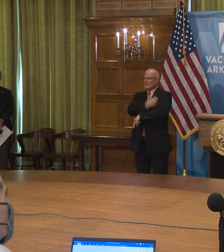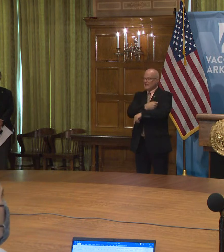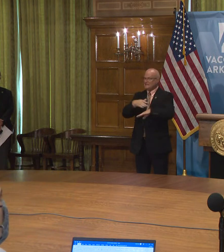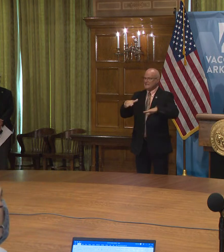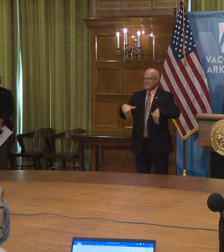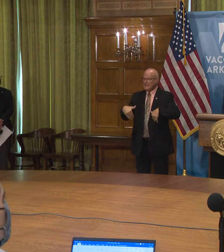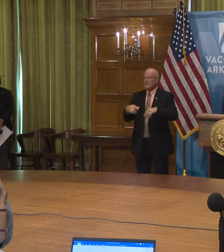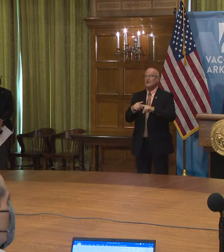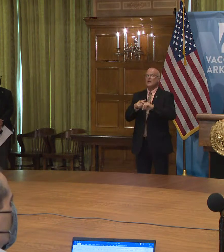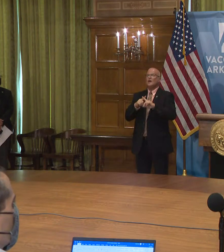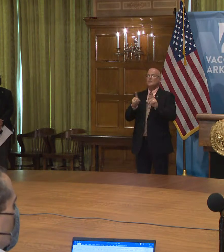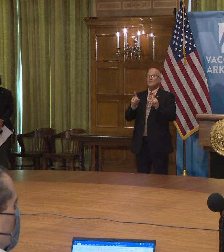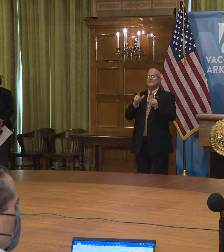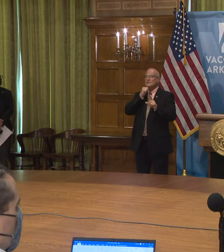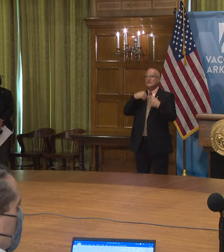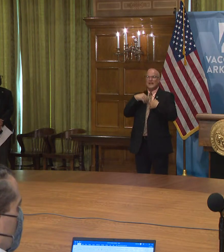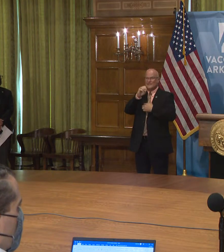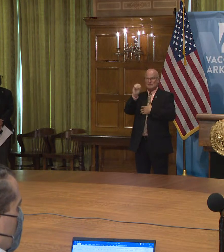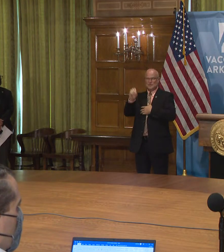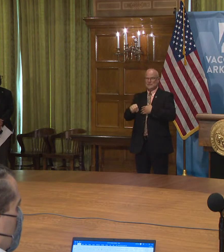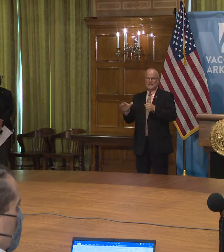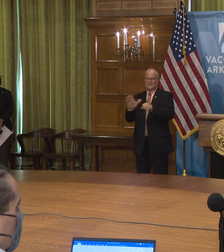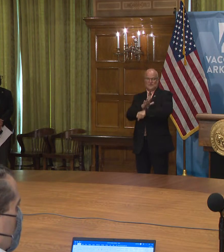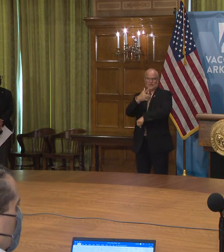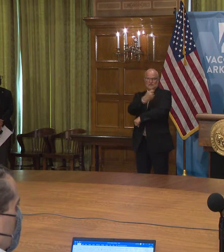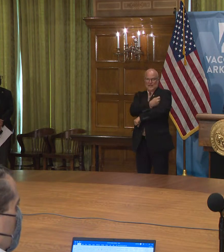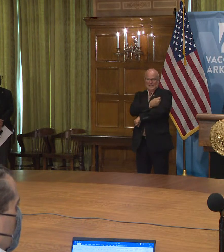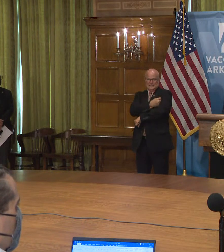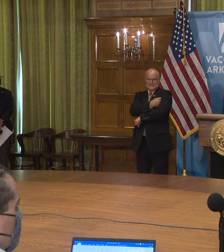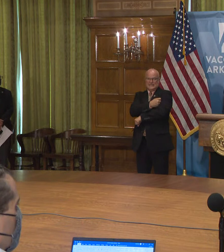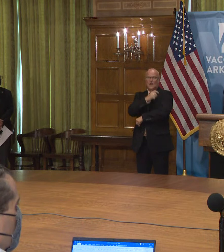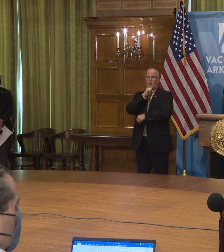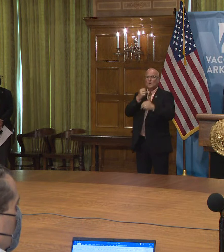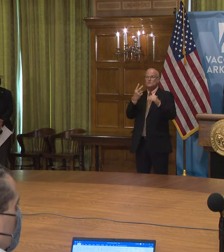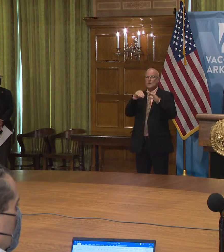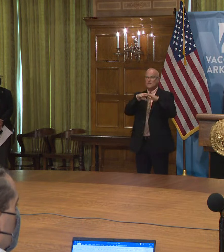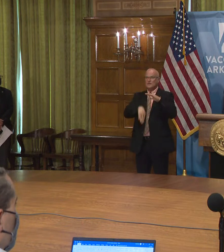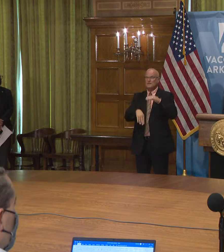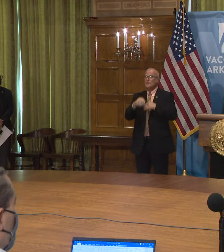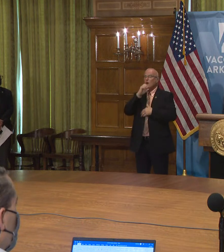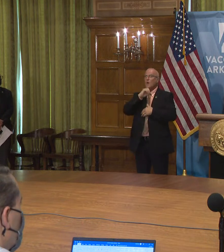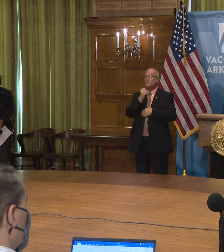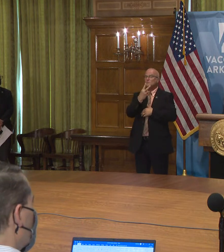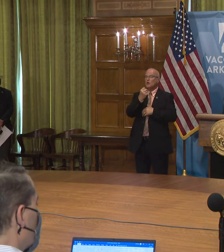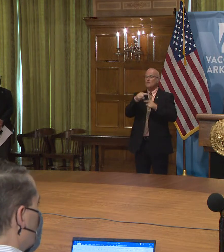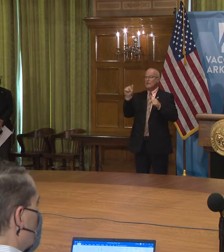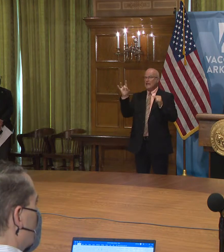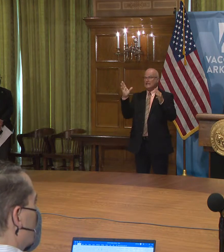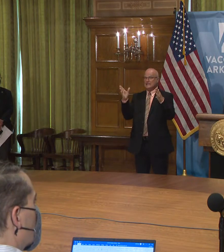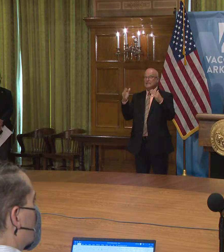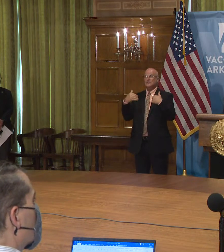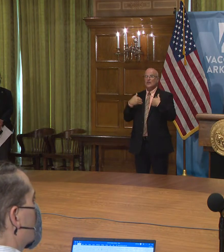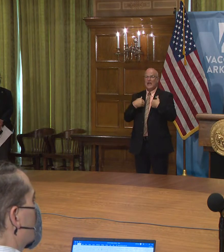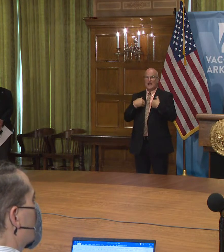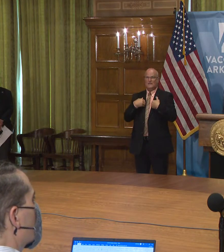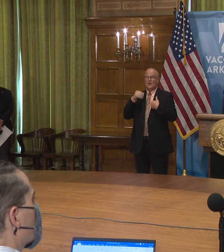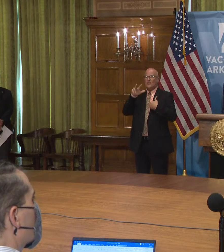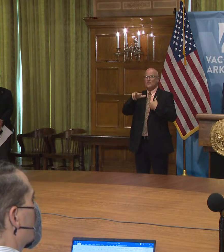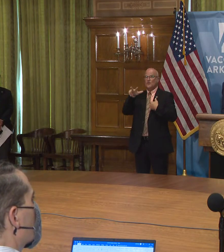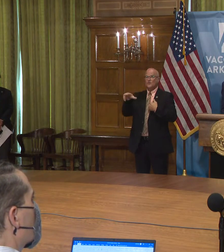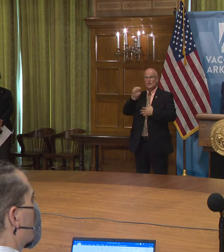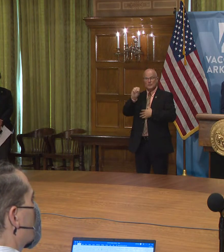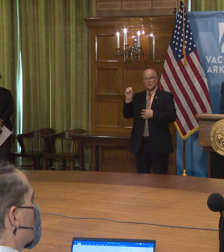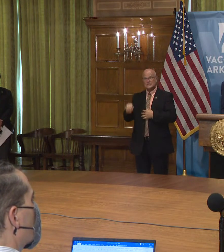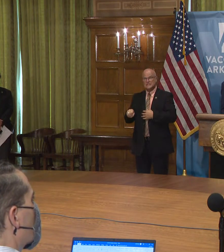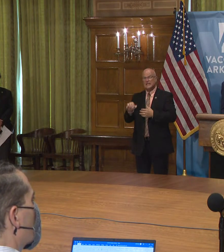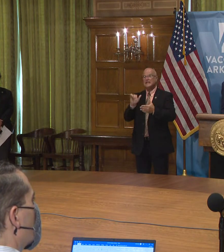vaccinated, so you don't have a percent fully vaccinated on the less than 12, but if you go 12 to 18, you've got in the white